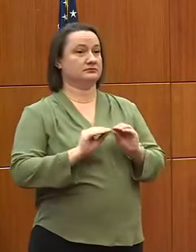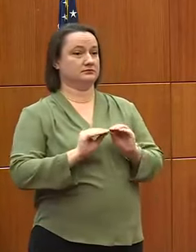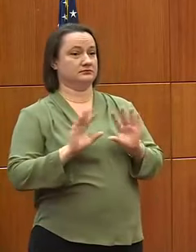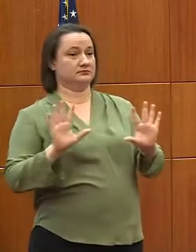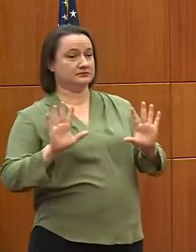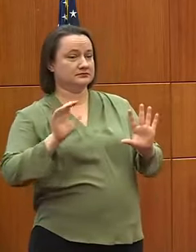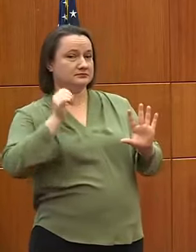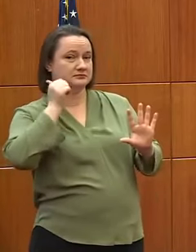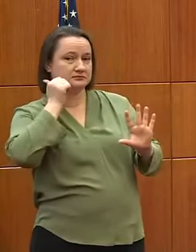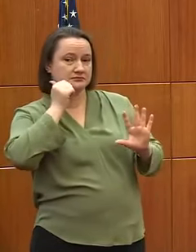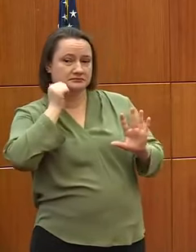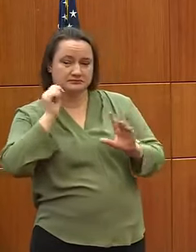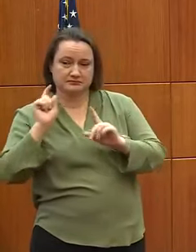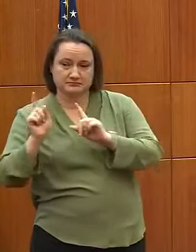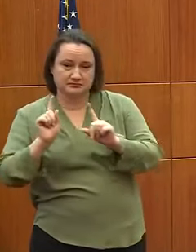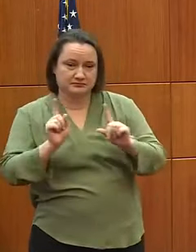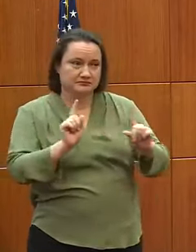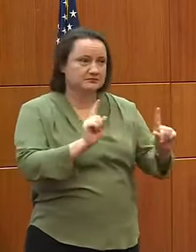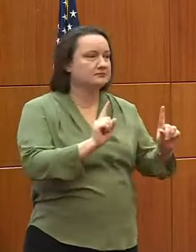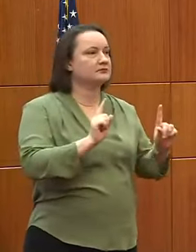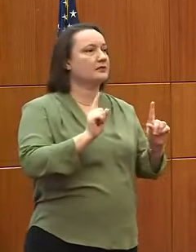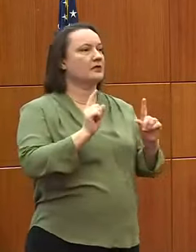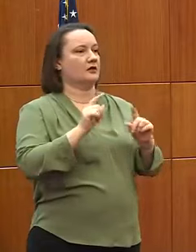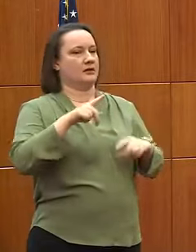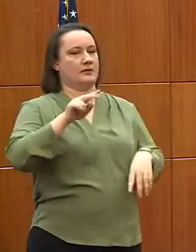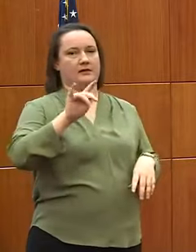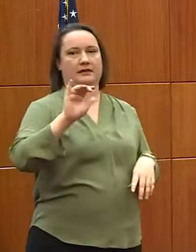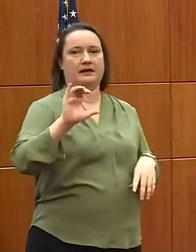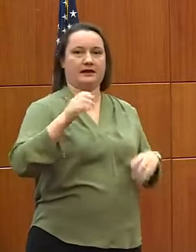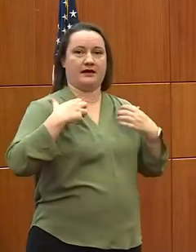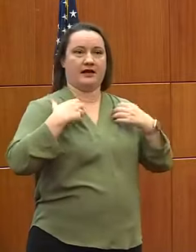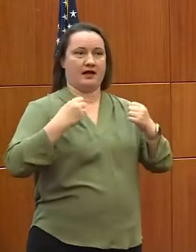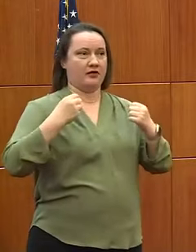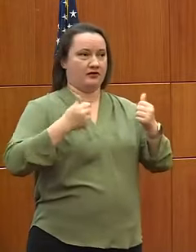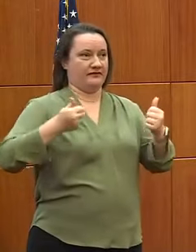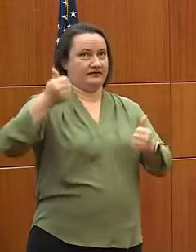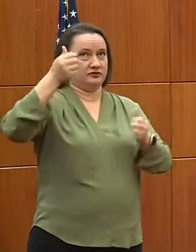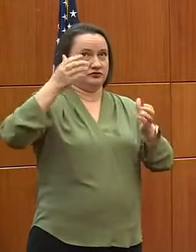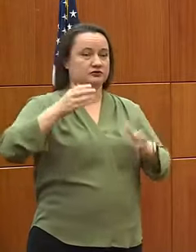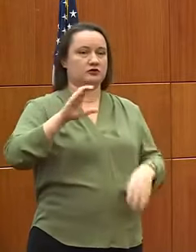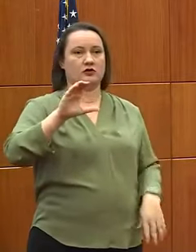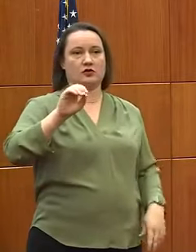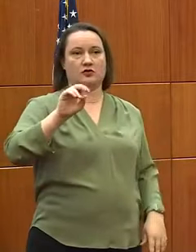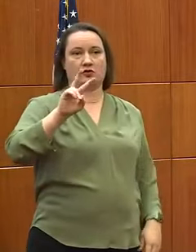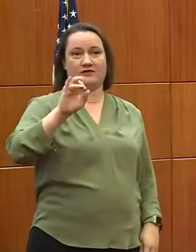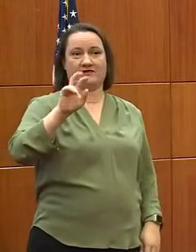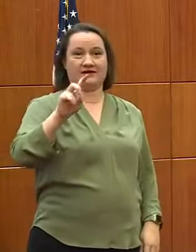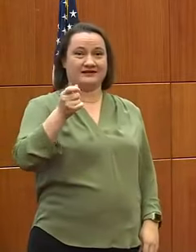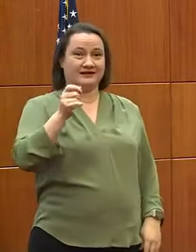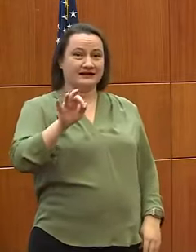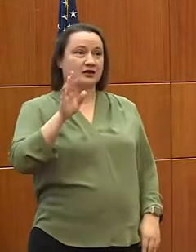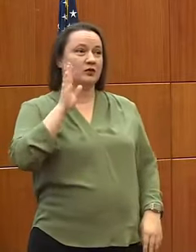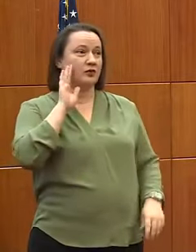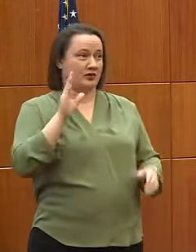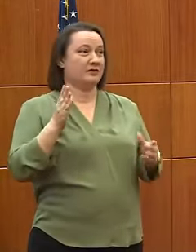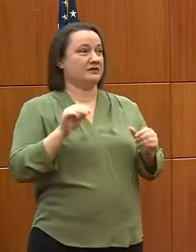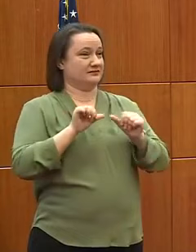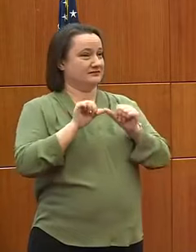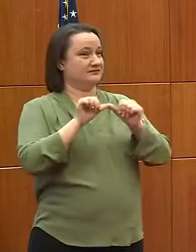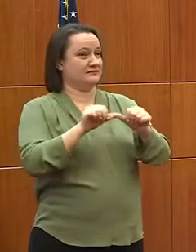talking daily to our public health officials that COVID-19 is going to be with us for a